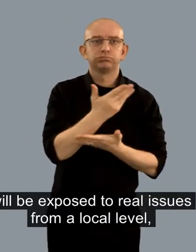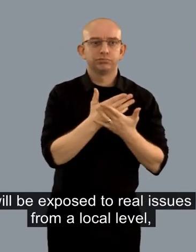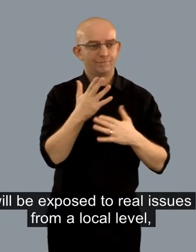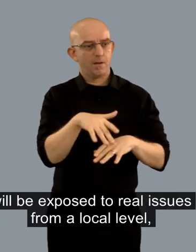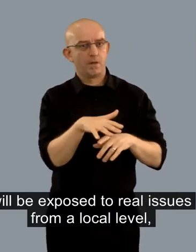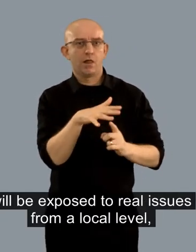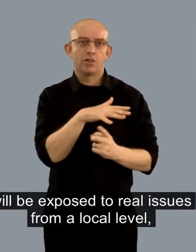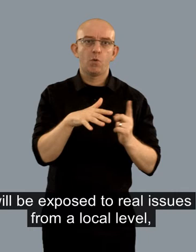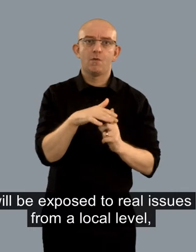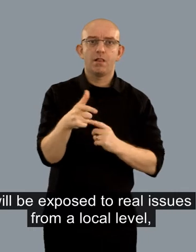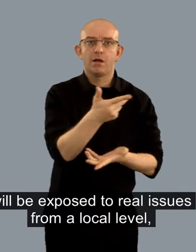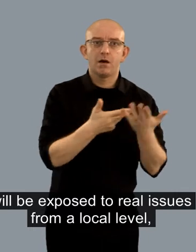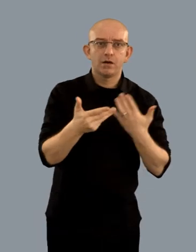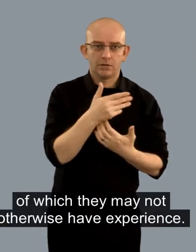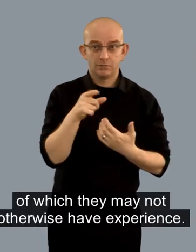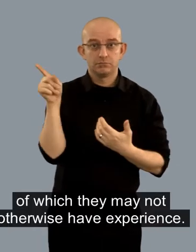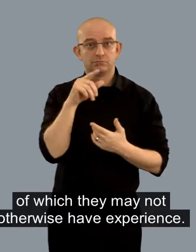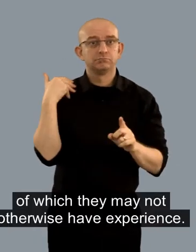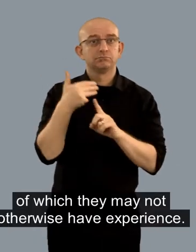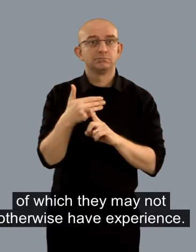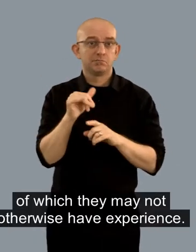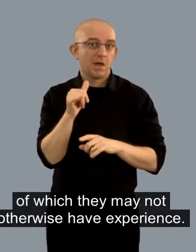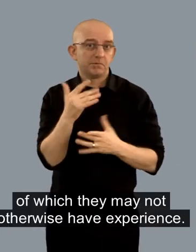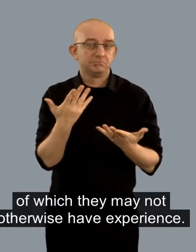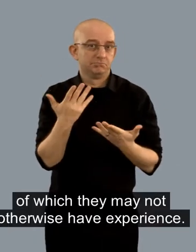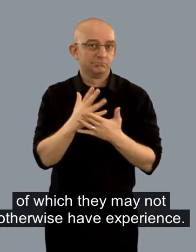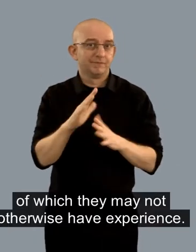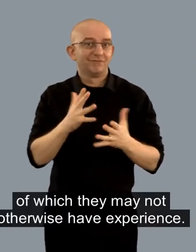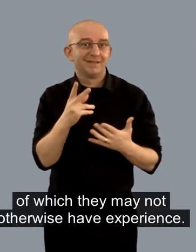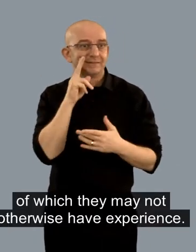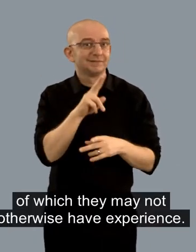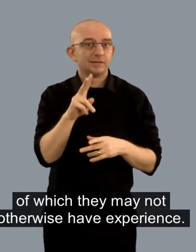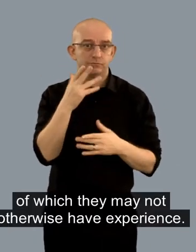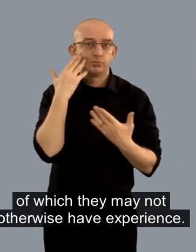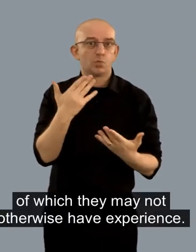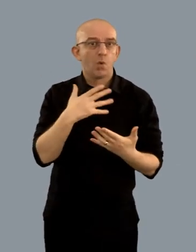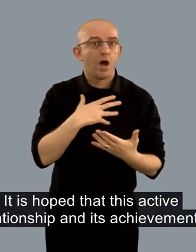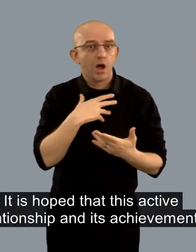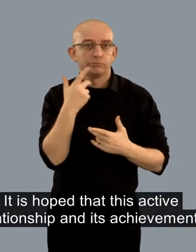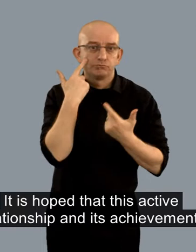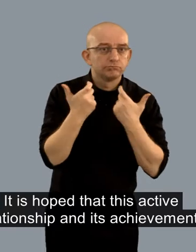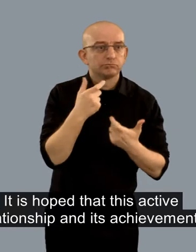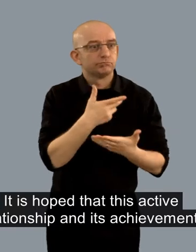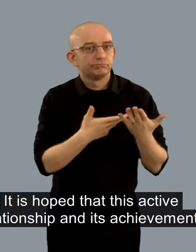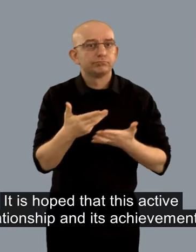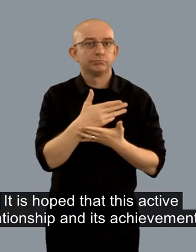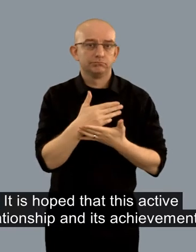local level, of which they may not otherwise have experience. It is hoped that this